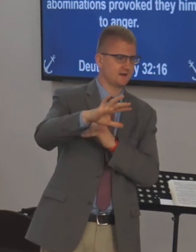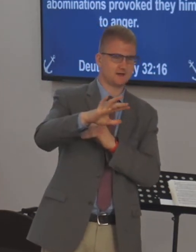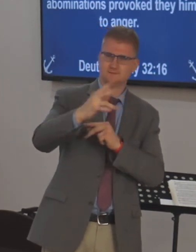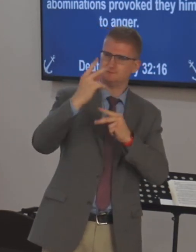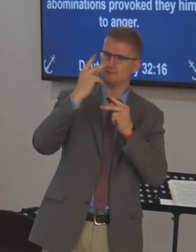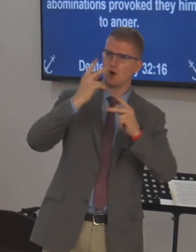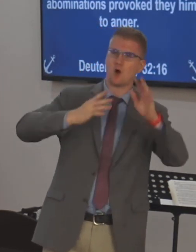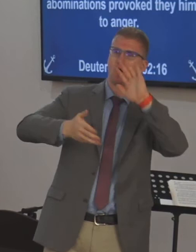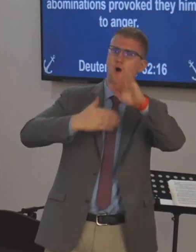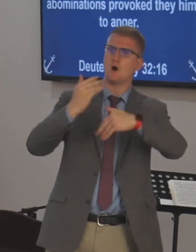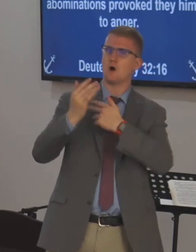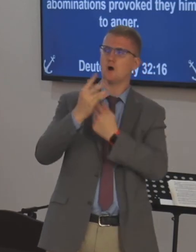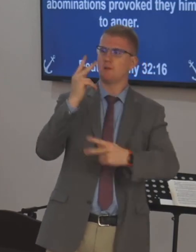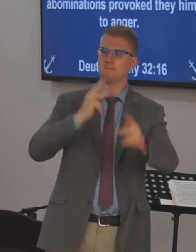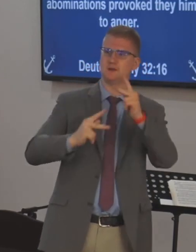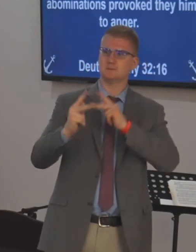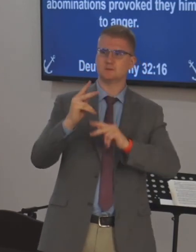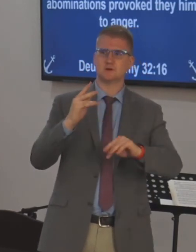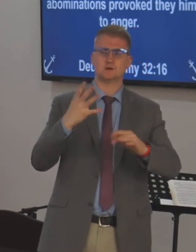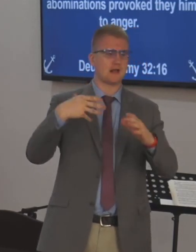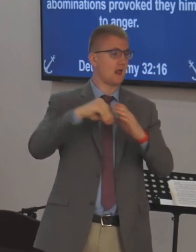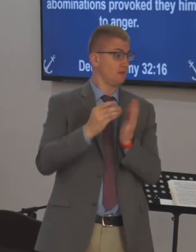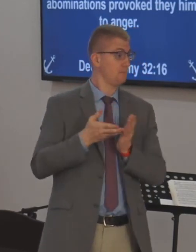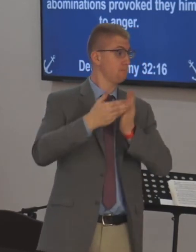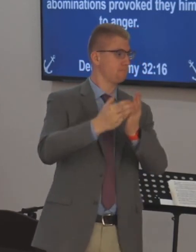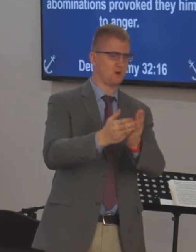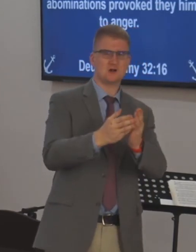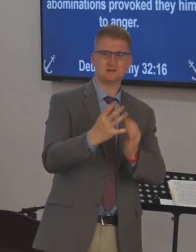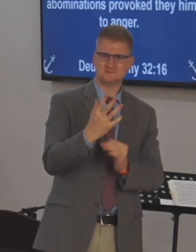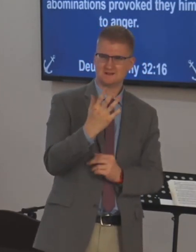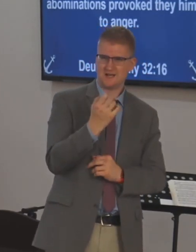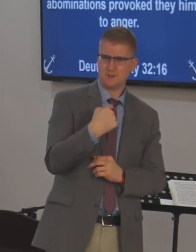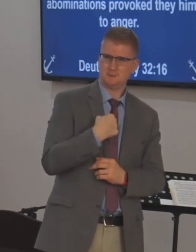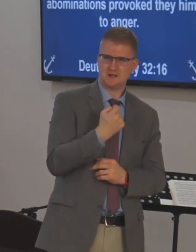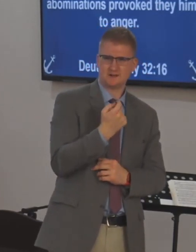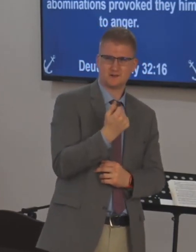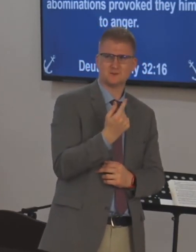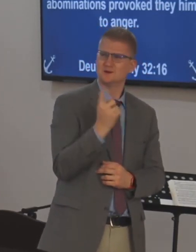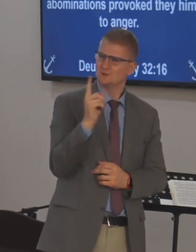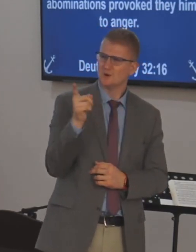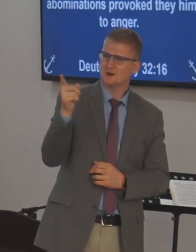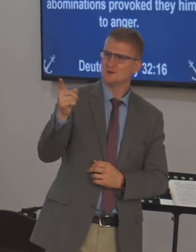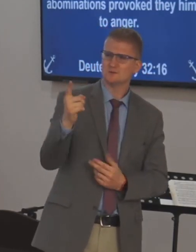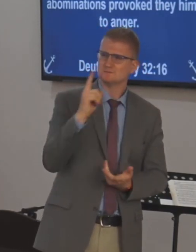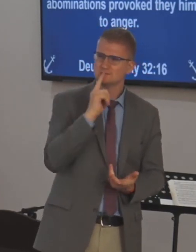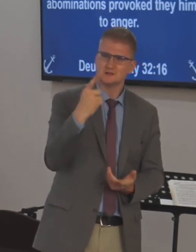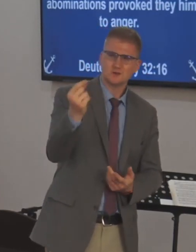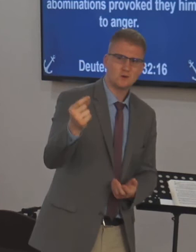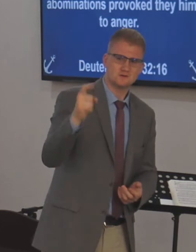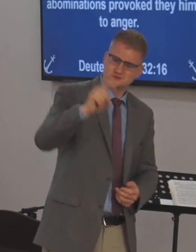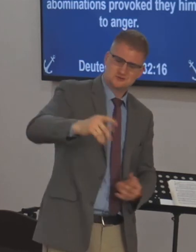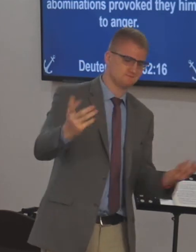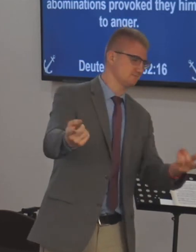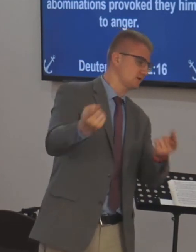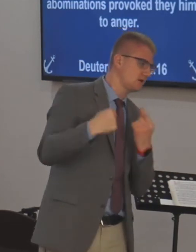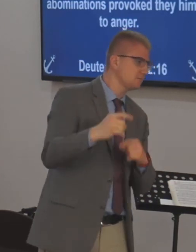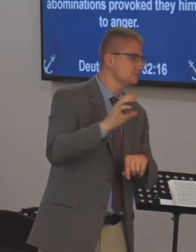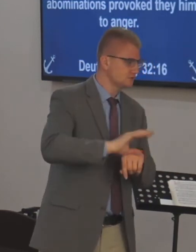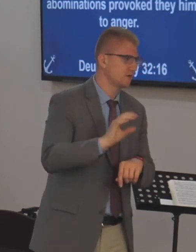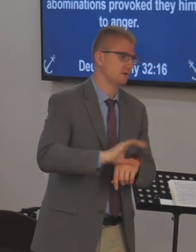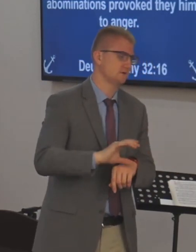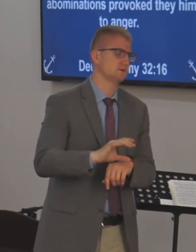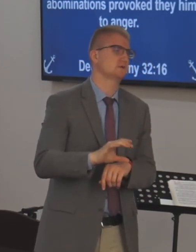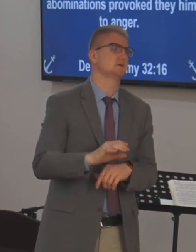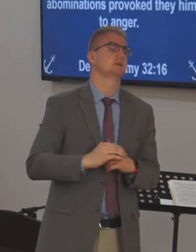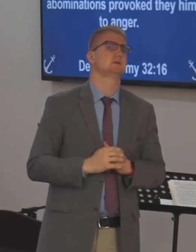morning, where should they be? Right here. Or in a good Bible-believing church. The rock, there it